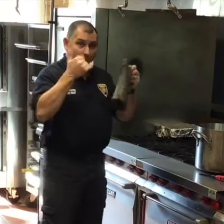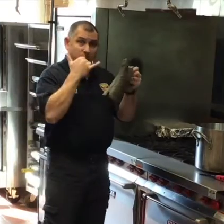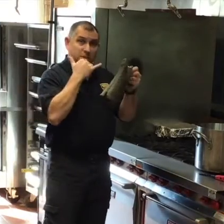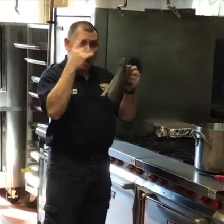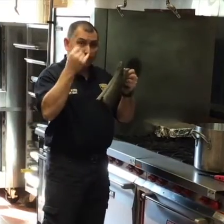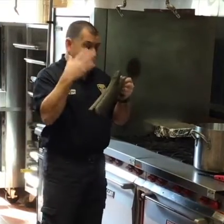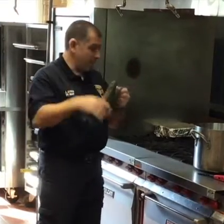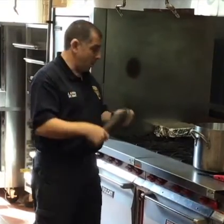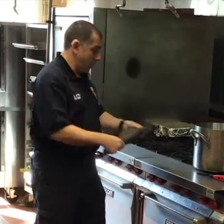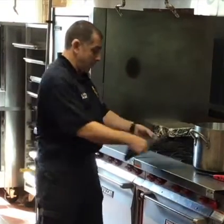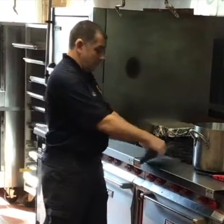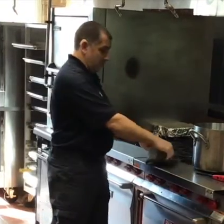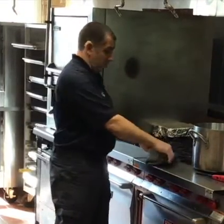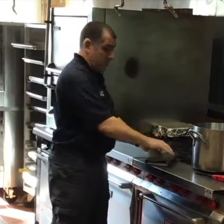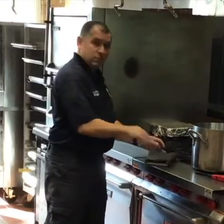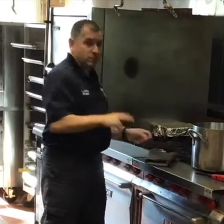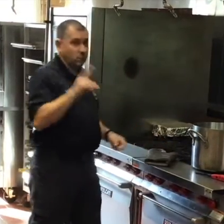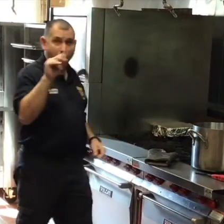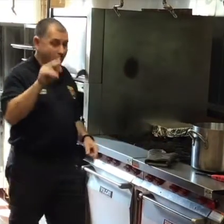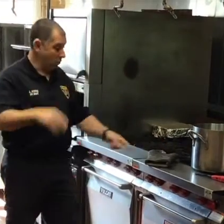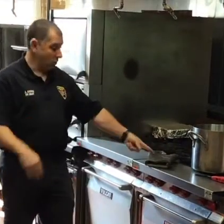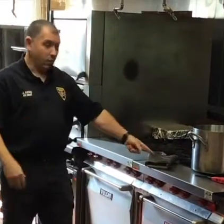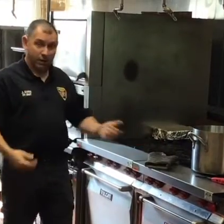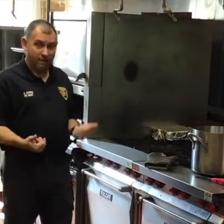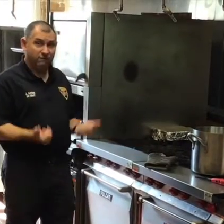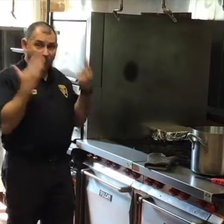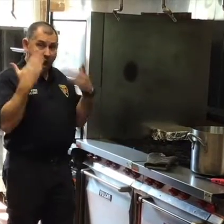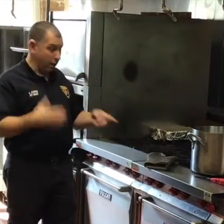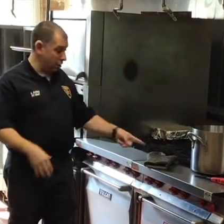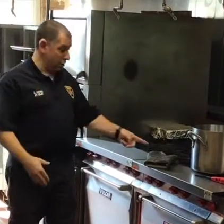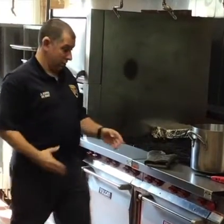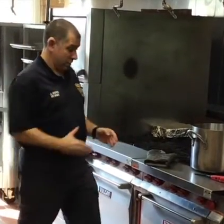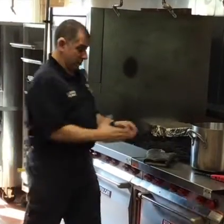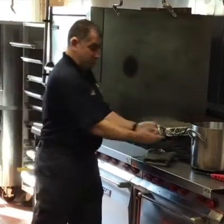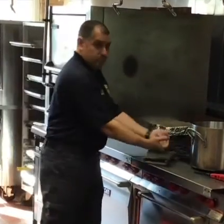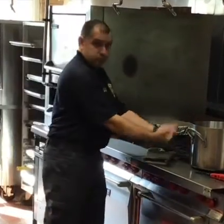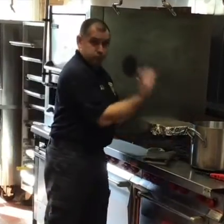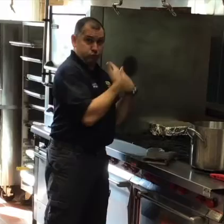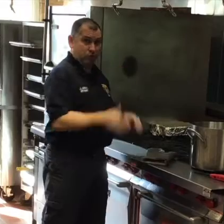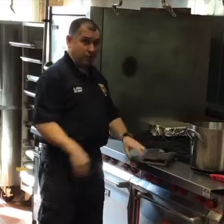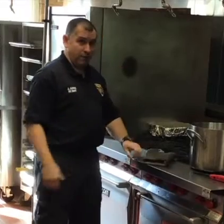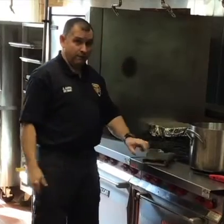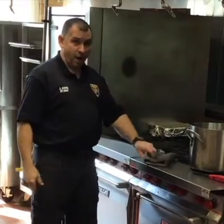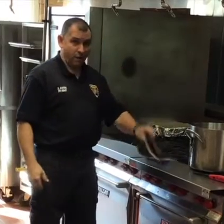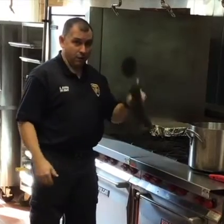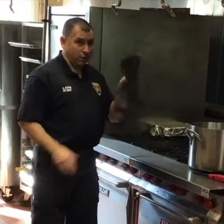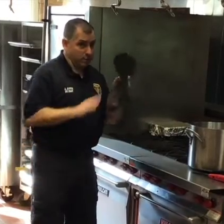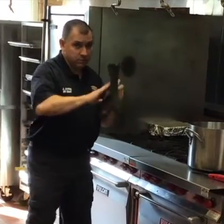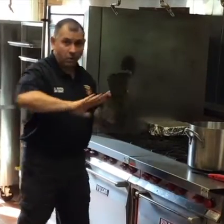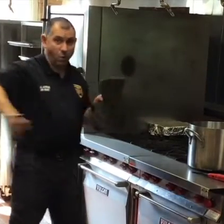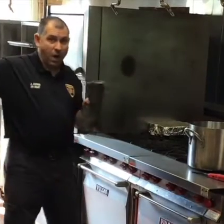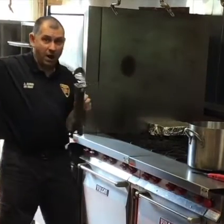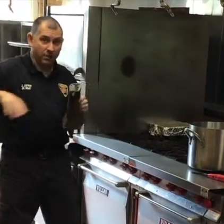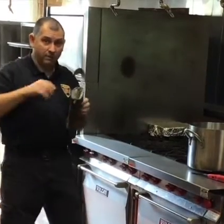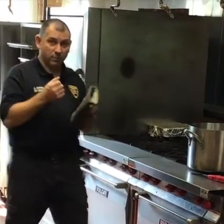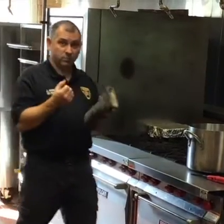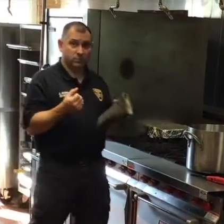So you got to make sure that you use an oven mitt, but don't put the oven mitt on top of the stove, because it could catch fire.